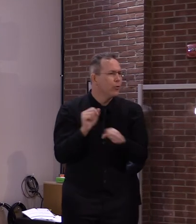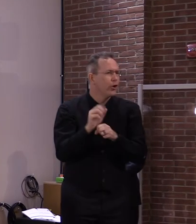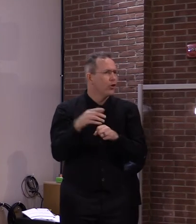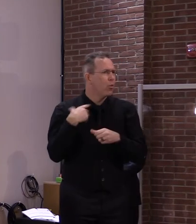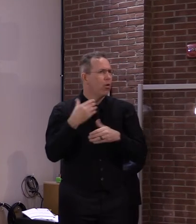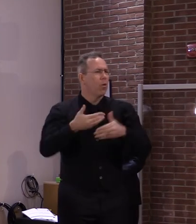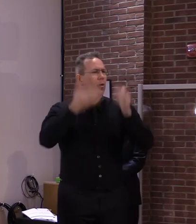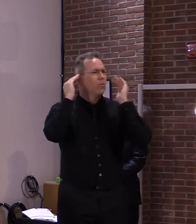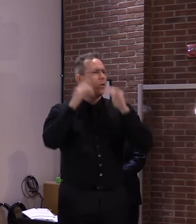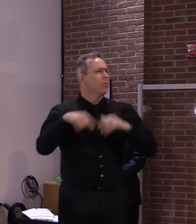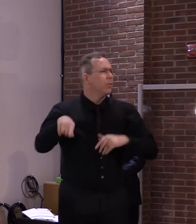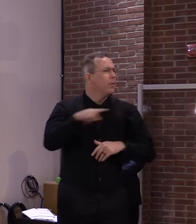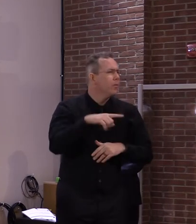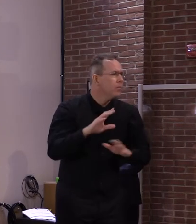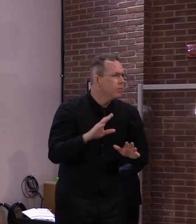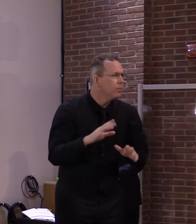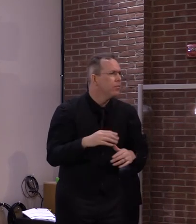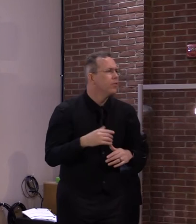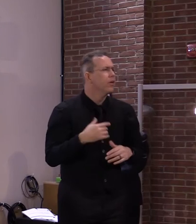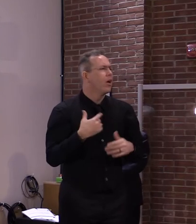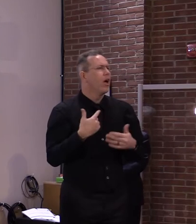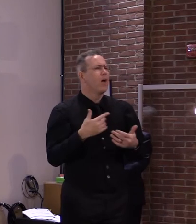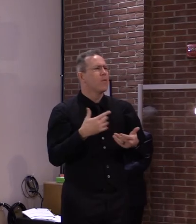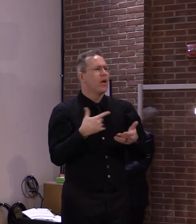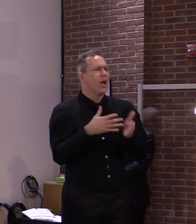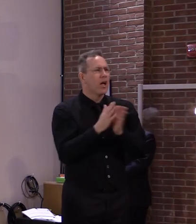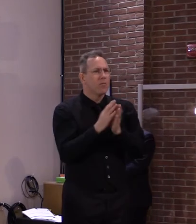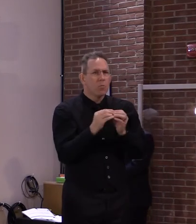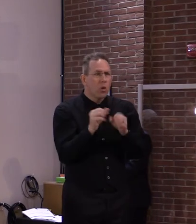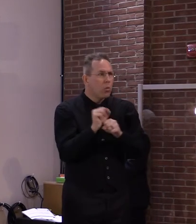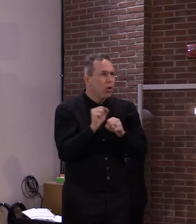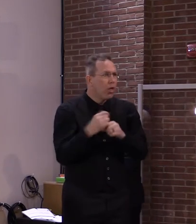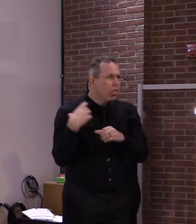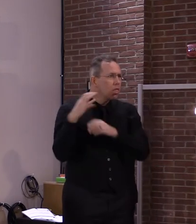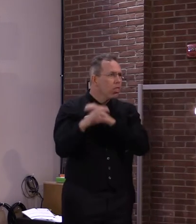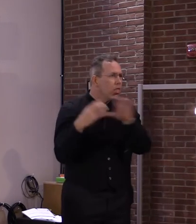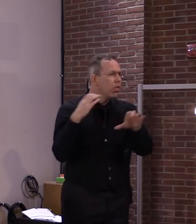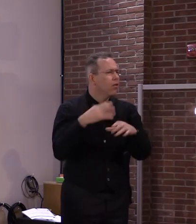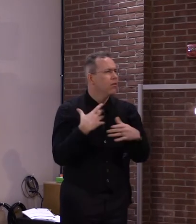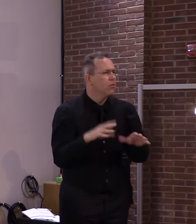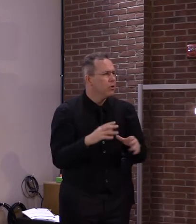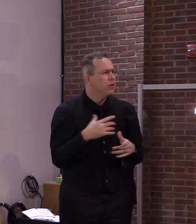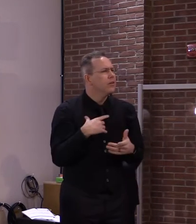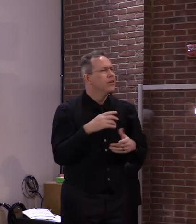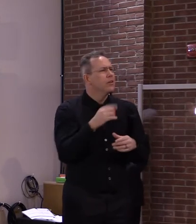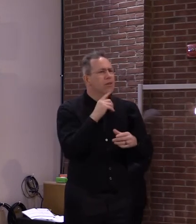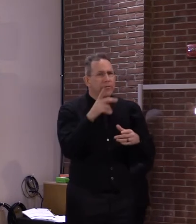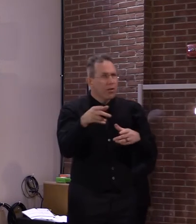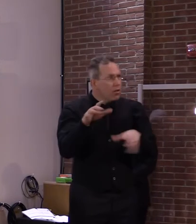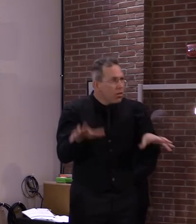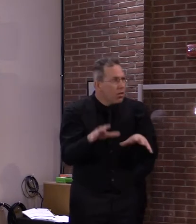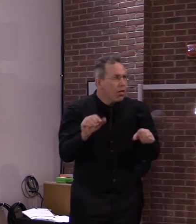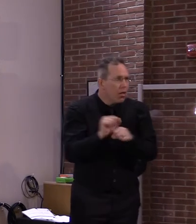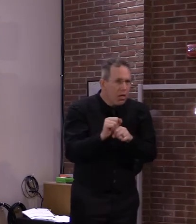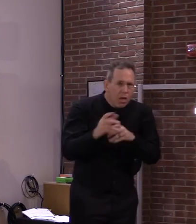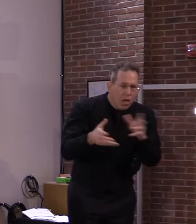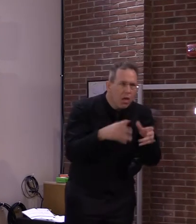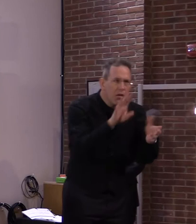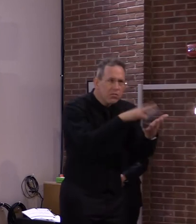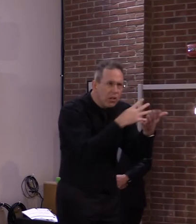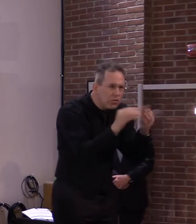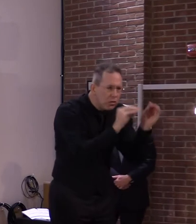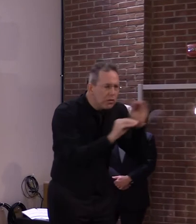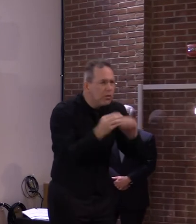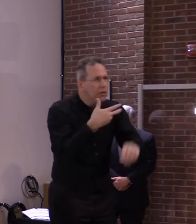of attesting to every aspect of a person's care and trying to get them moved into a